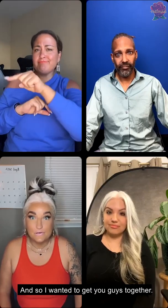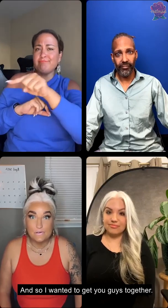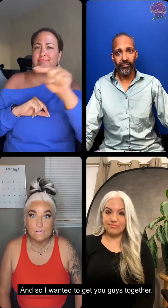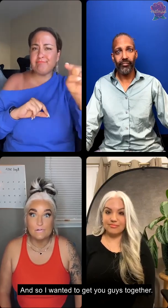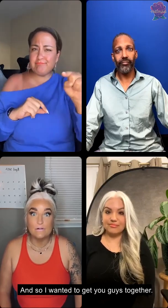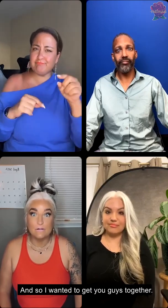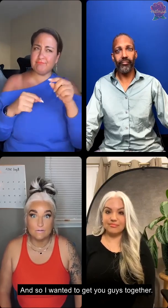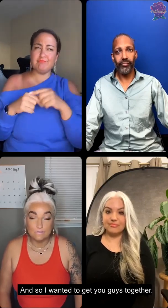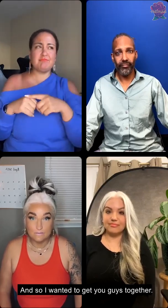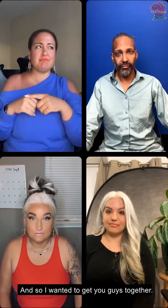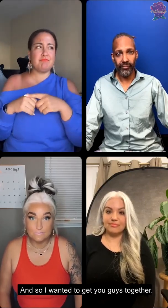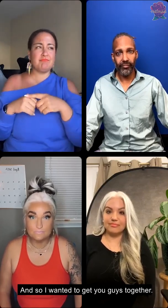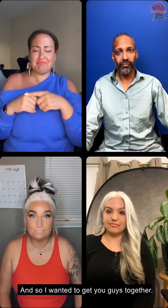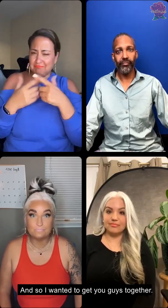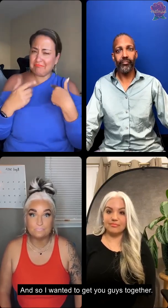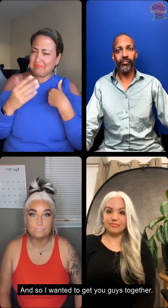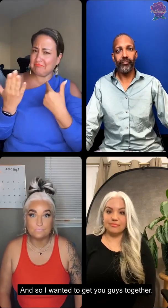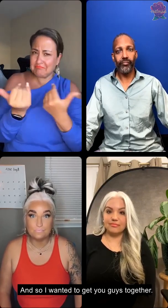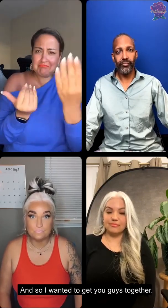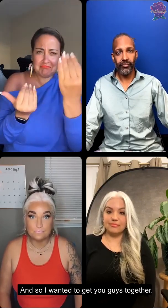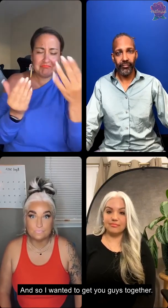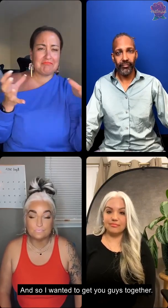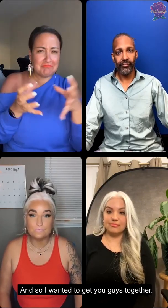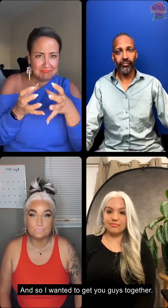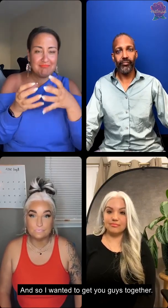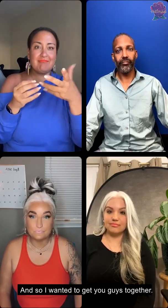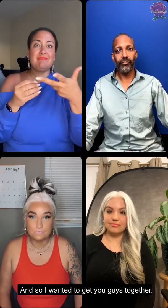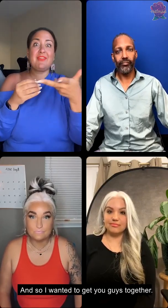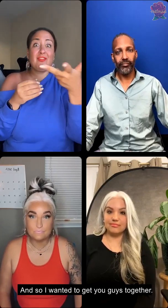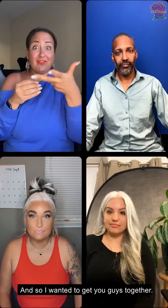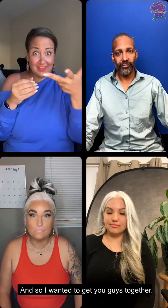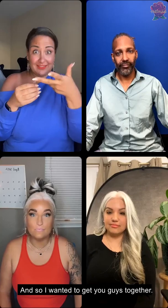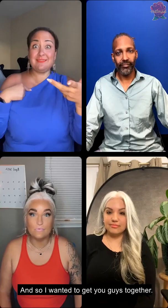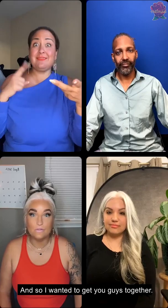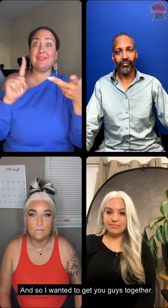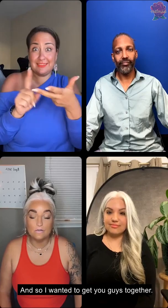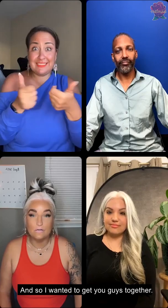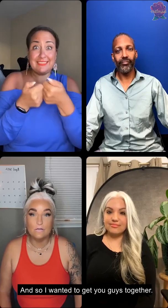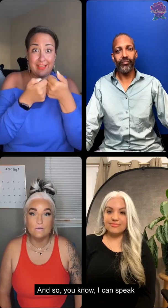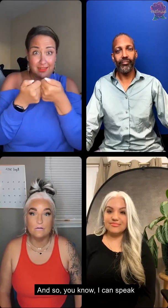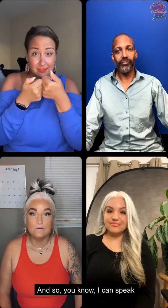stories. And so I wanted to get you guys together.